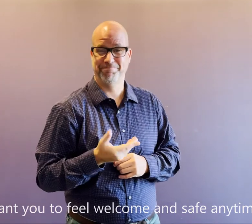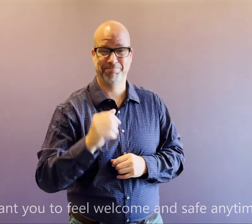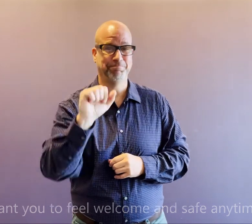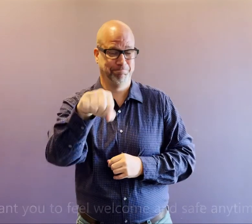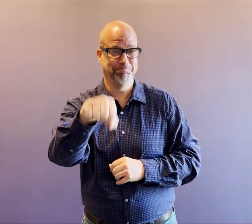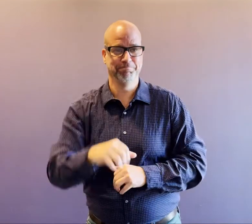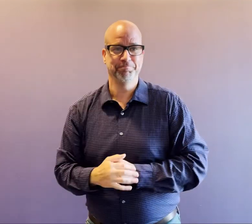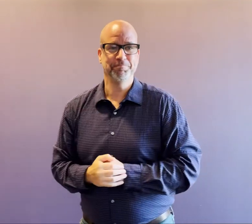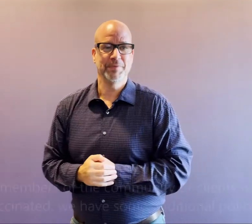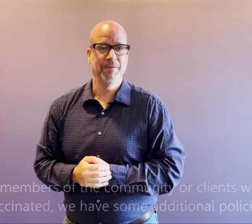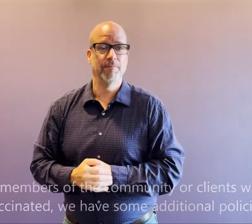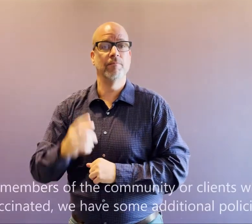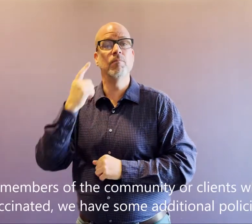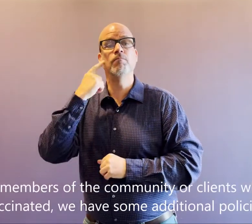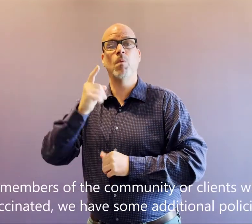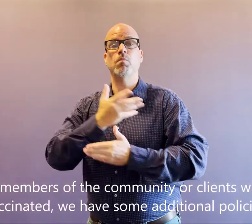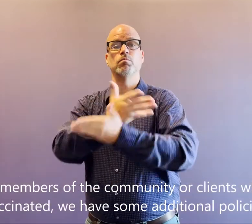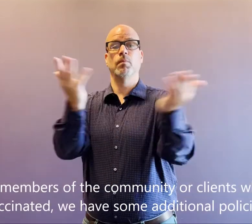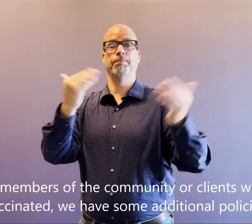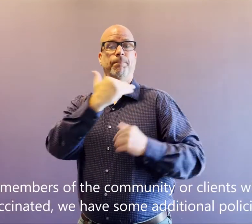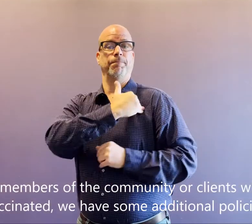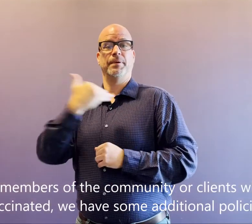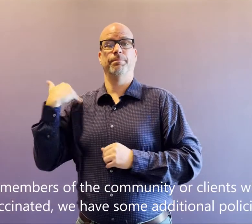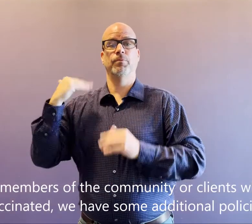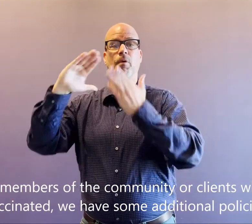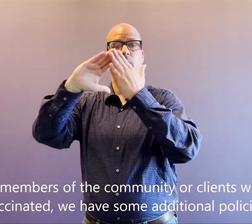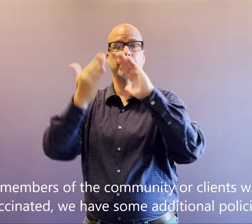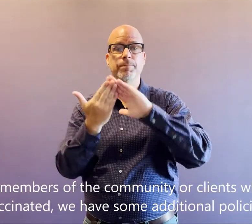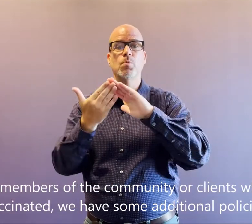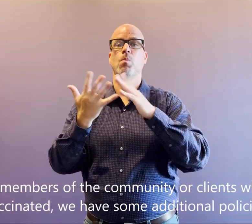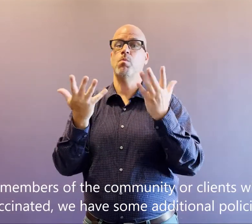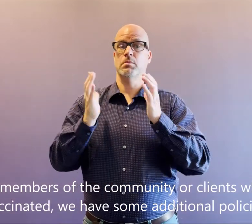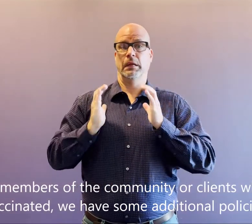home. We want you to feel welcome and safe anytime.